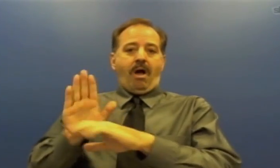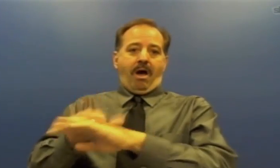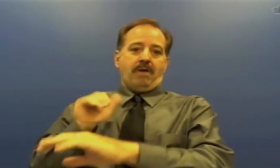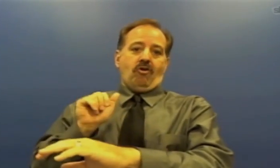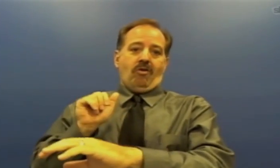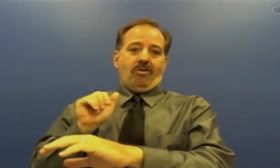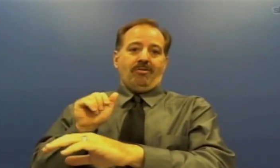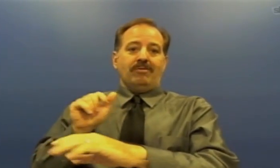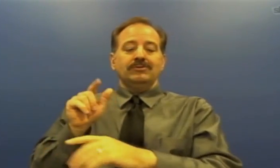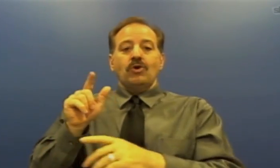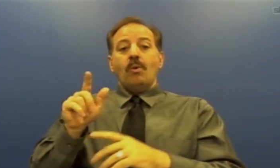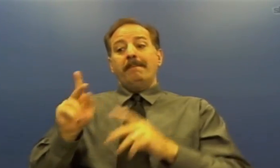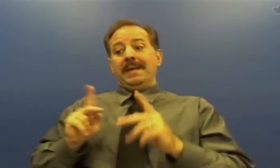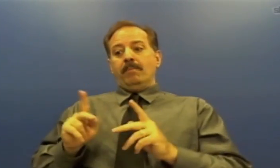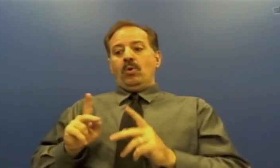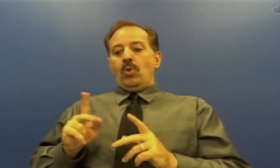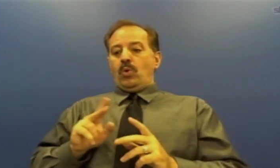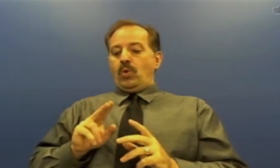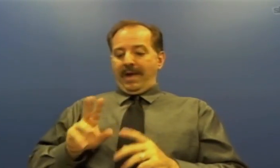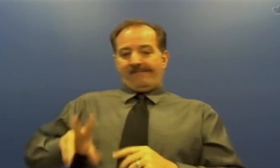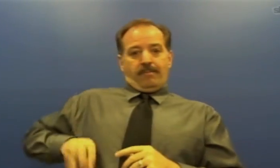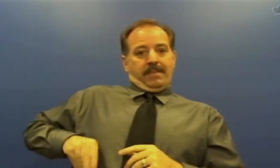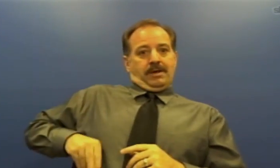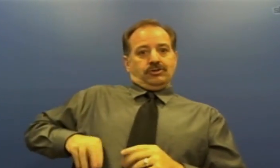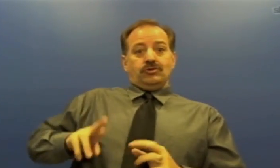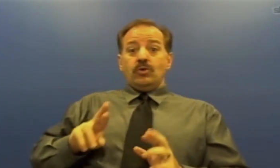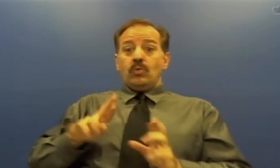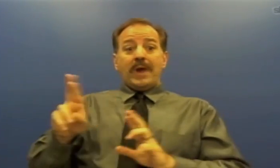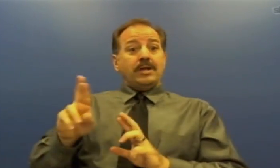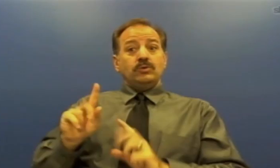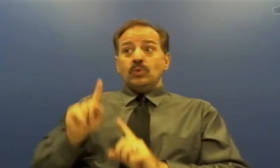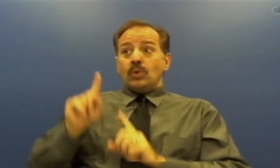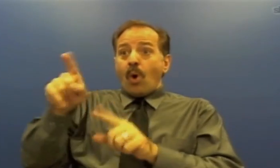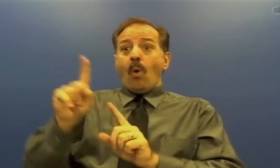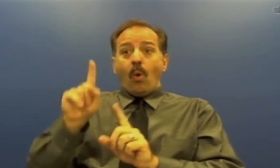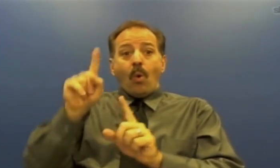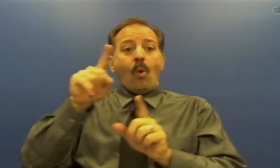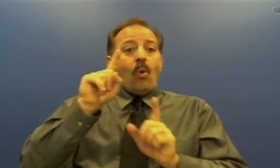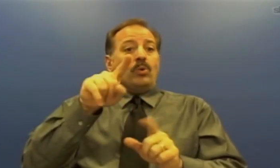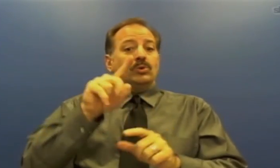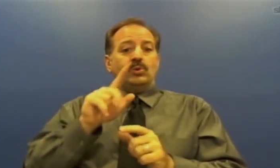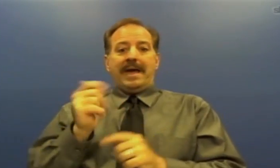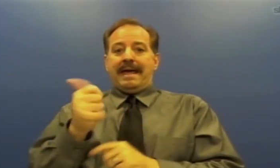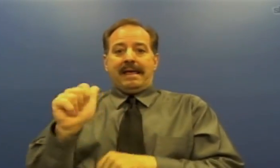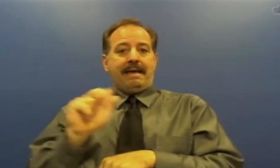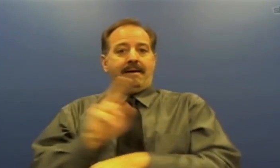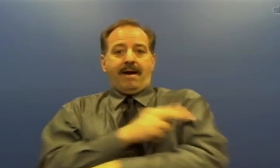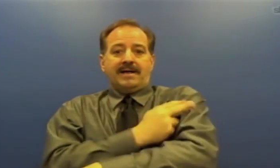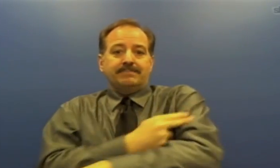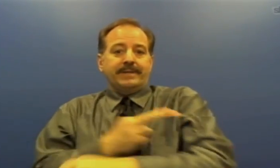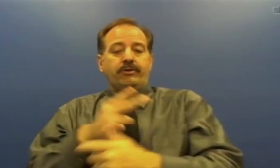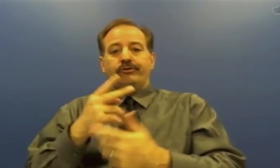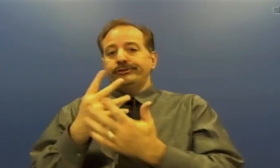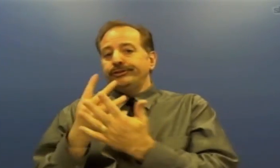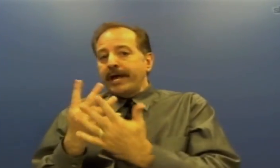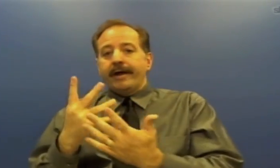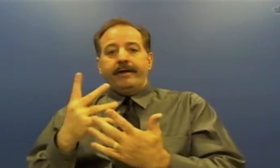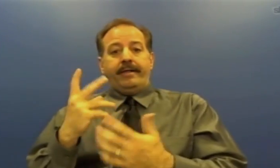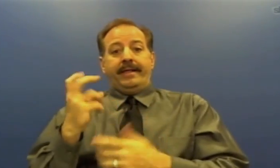on location. And they are also on-call individuals. They wear a pager, and they are prepared to go to any hospital